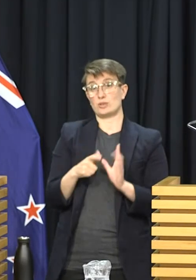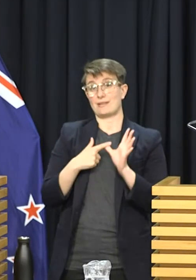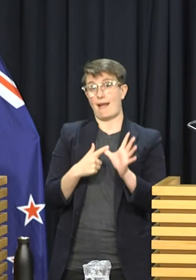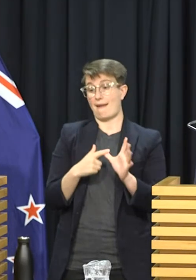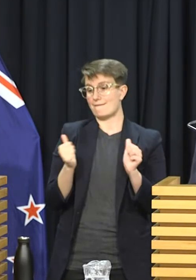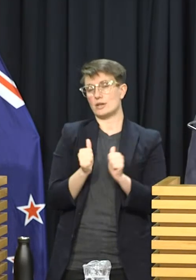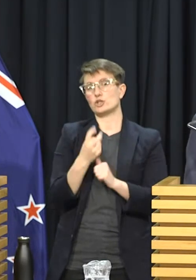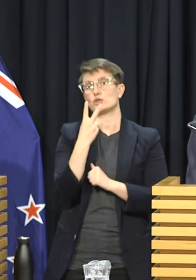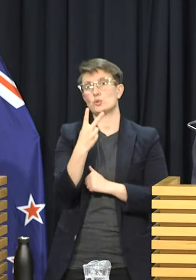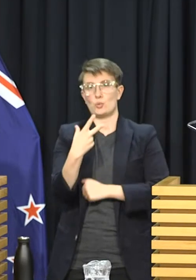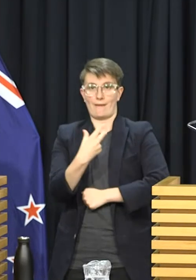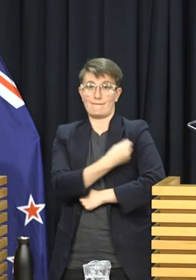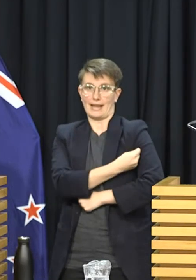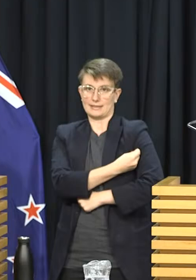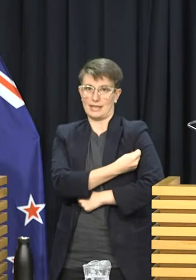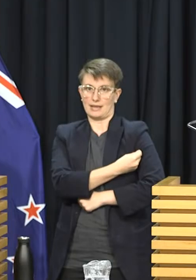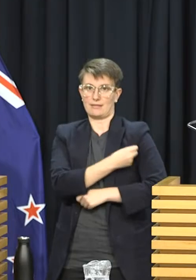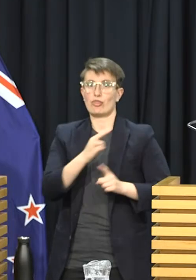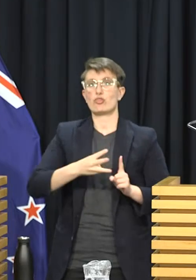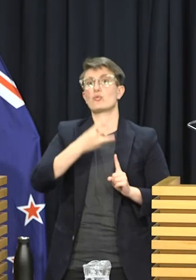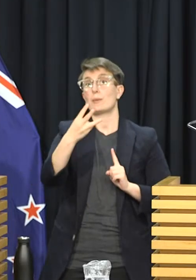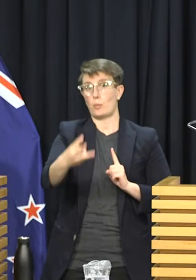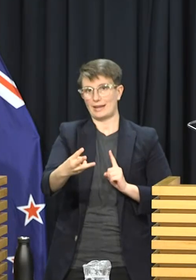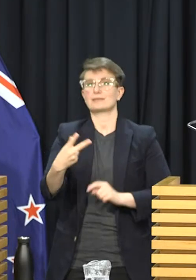of our wider vaccination program.